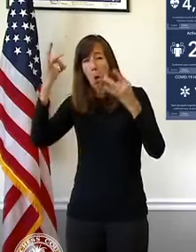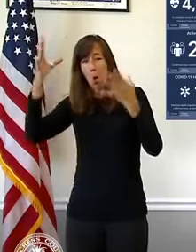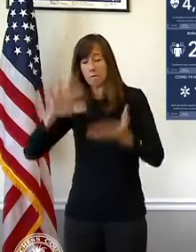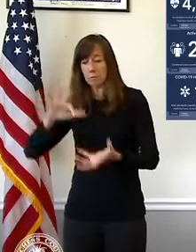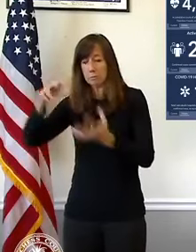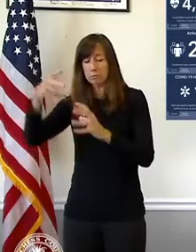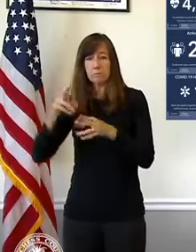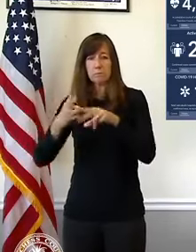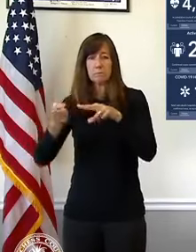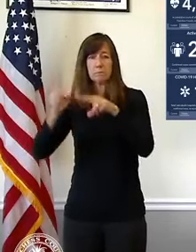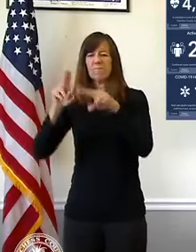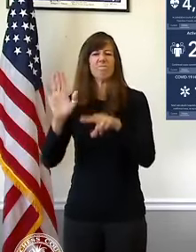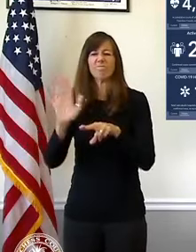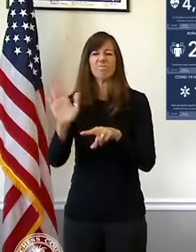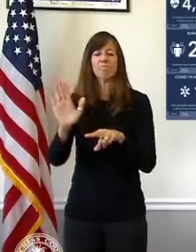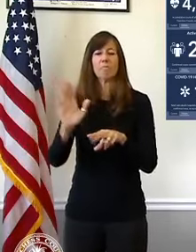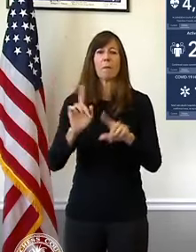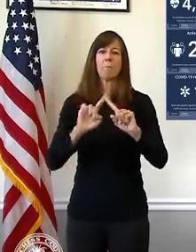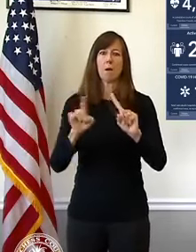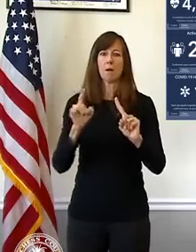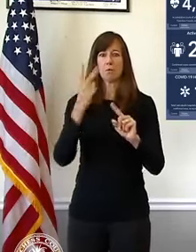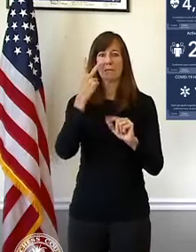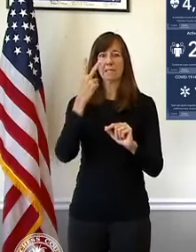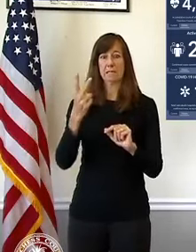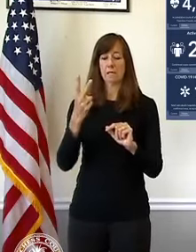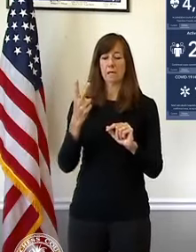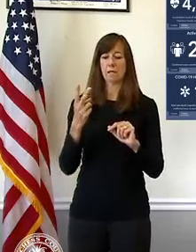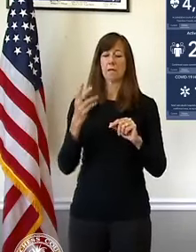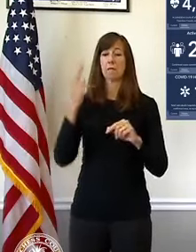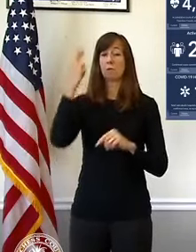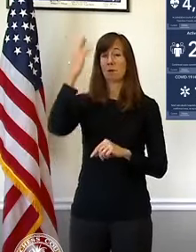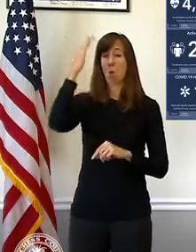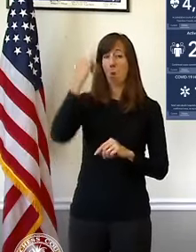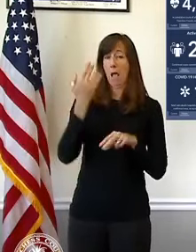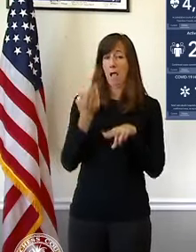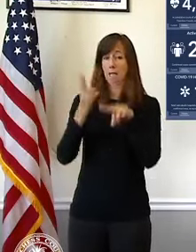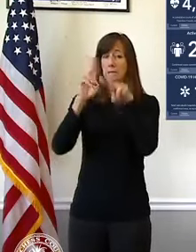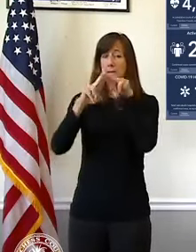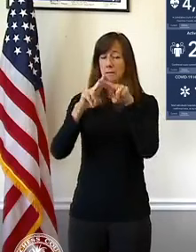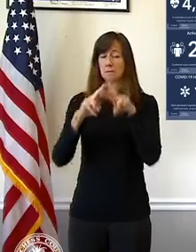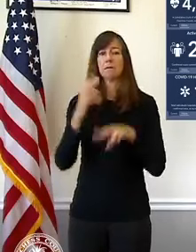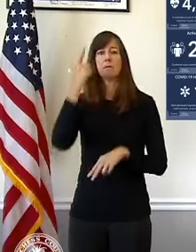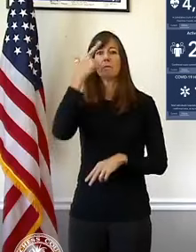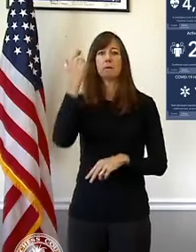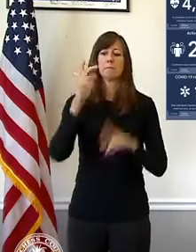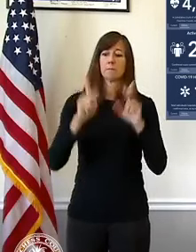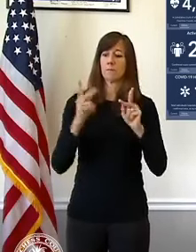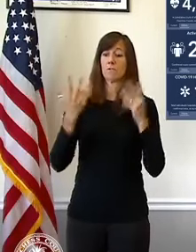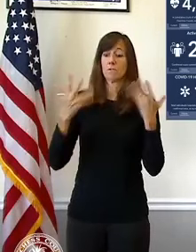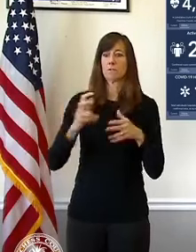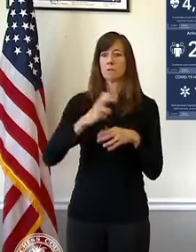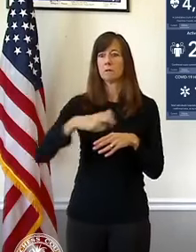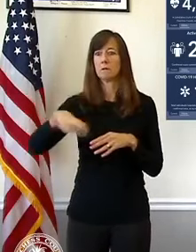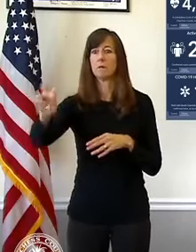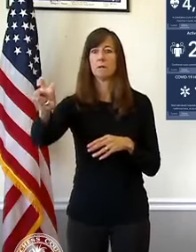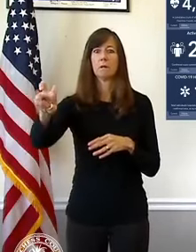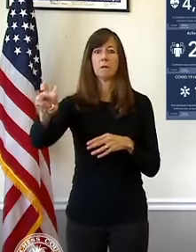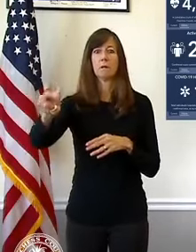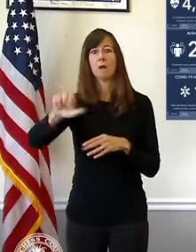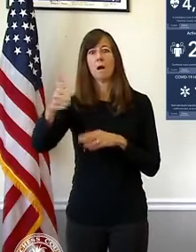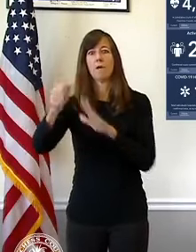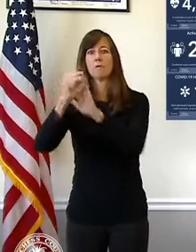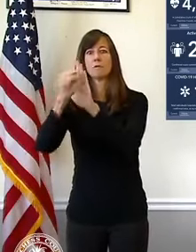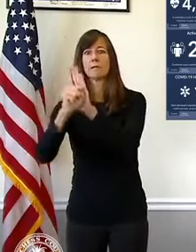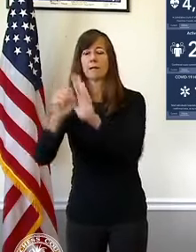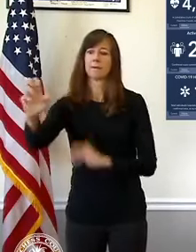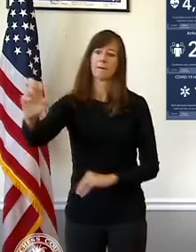total cases based on people traveling, and that is true. If traveling to other states, coming back, we clearly have seen some increase